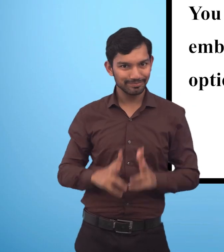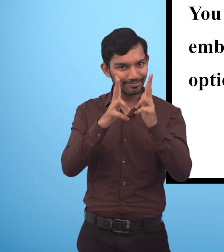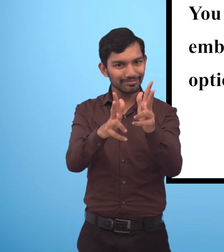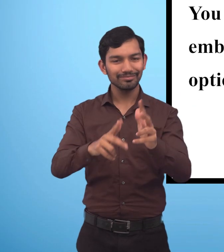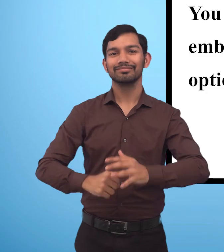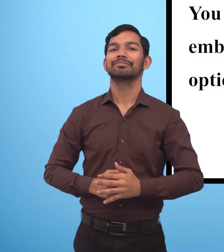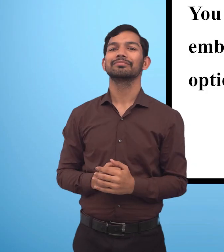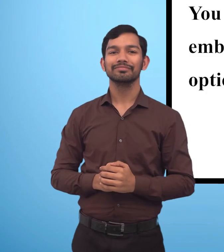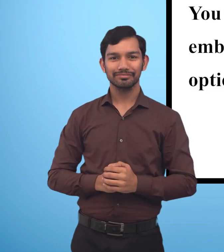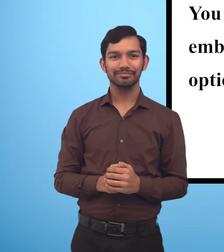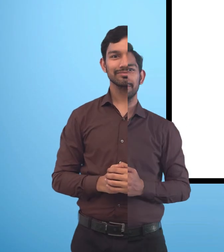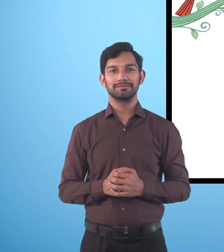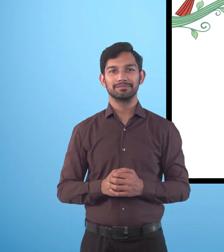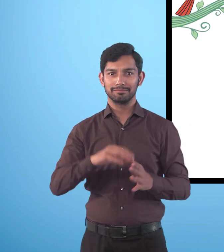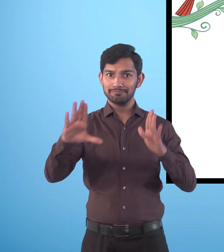transcript.